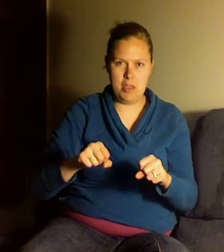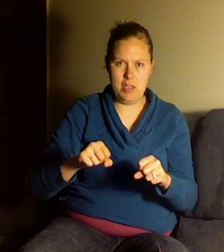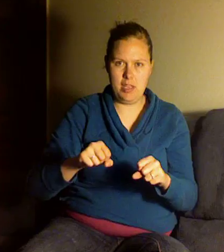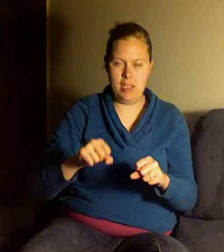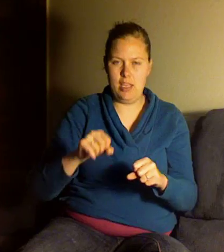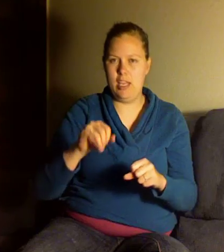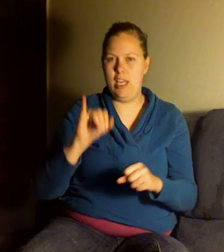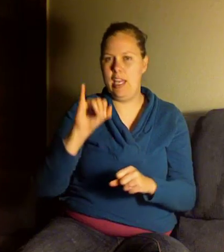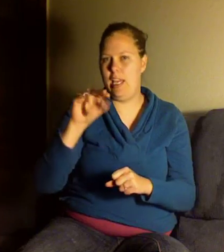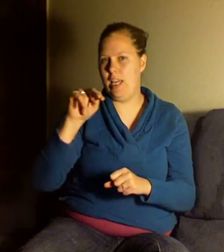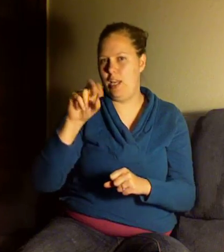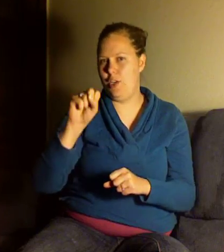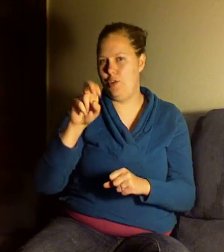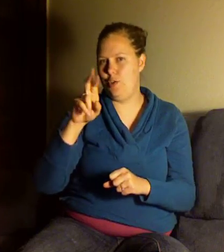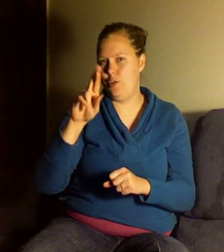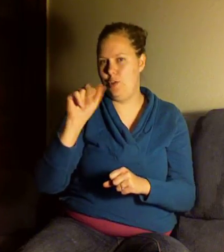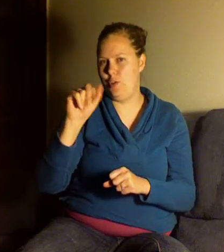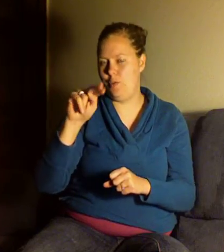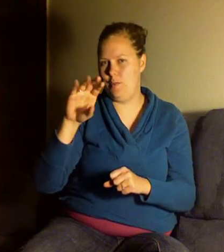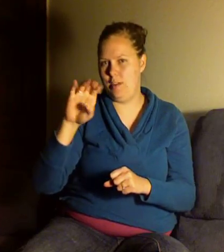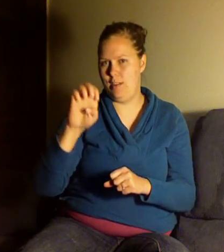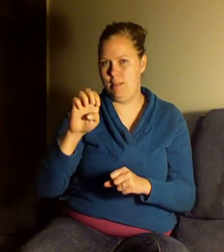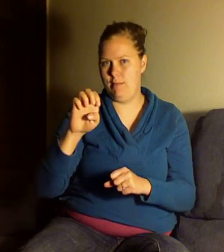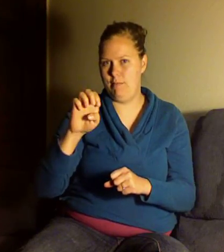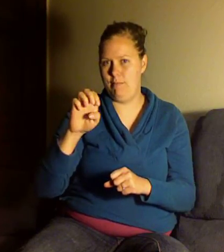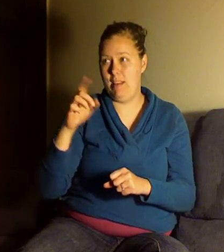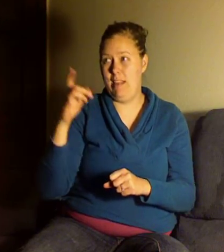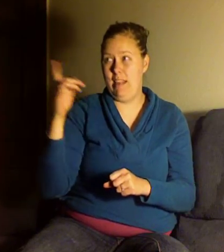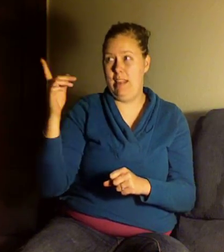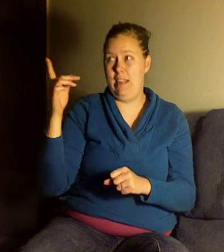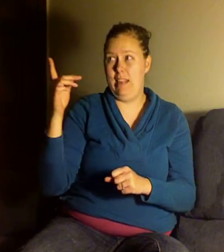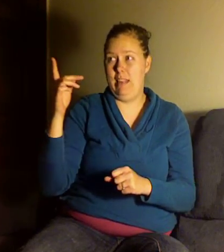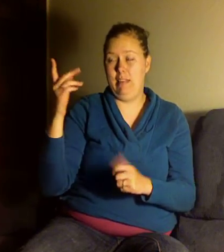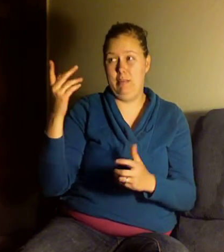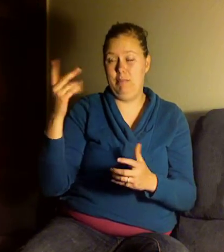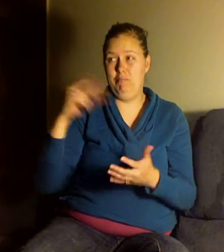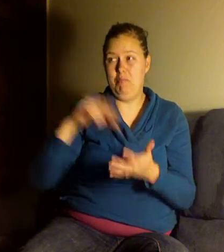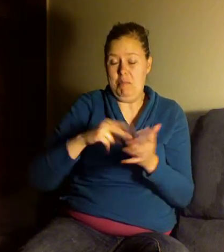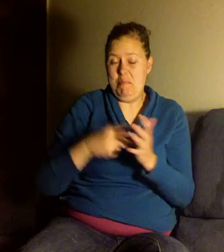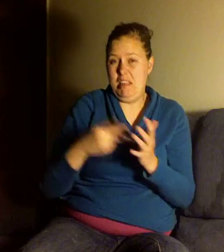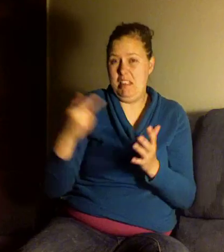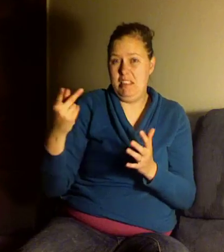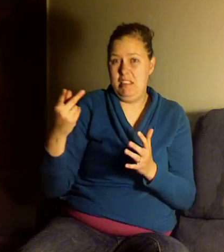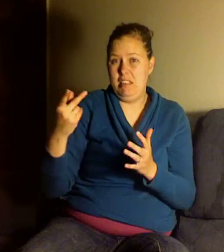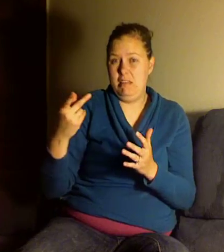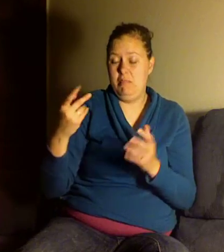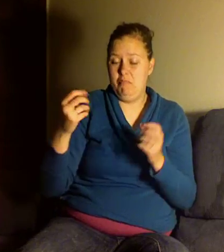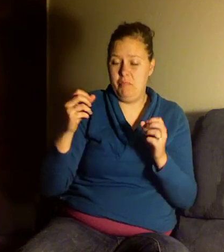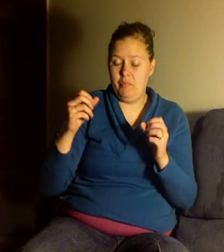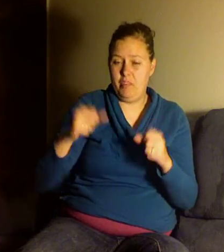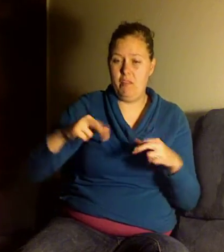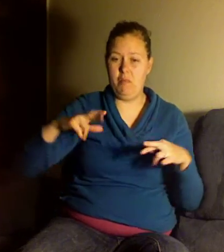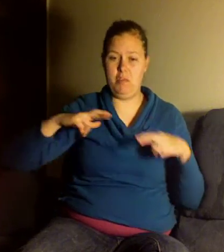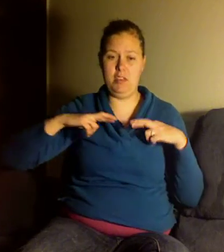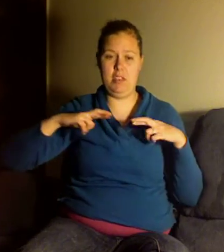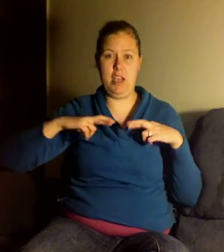disability insurance. And it is exactly what this acronym implies it is. It provides retirement benefits when someone retires,